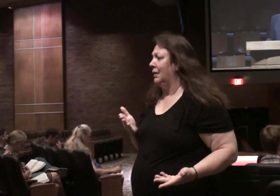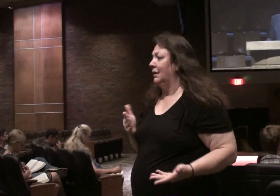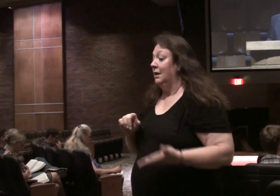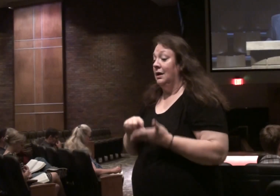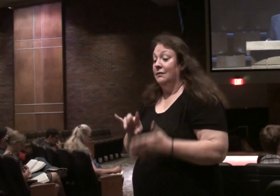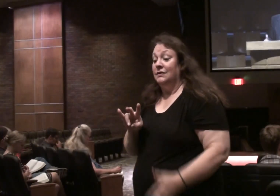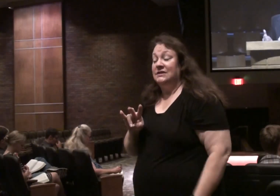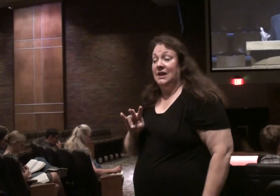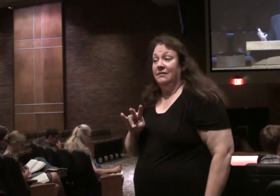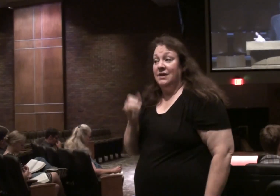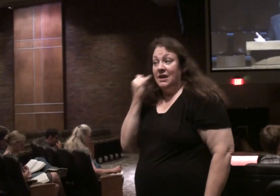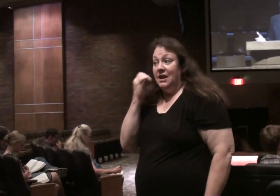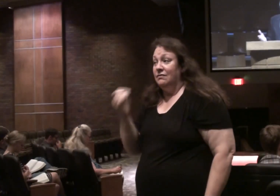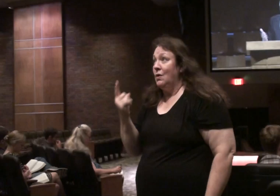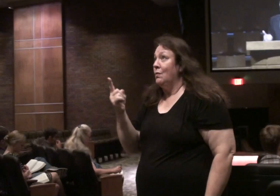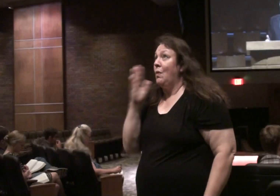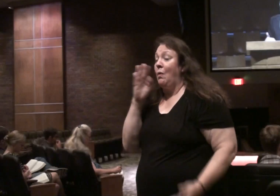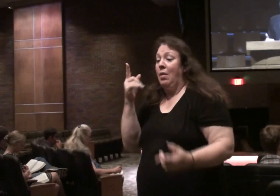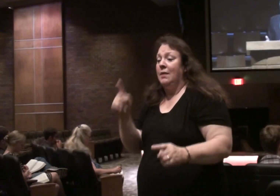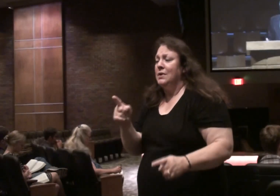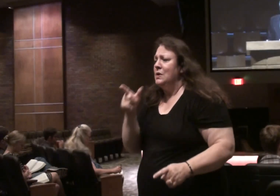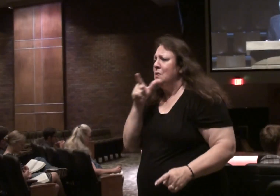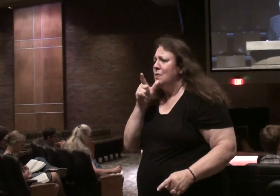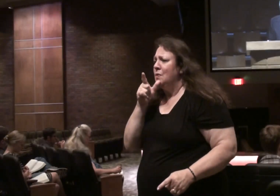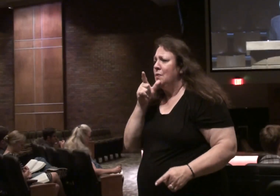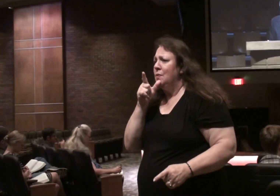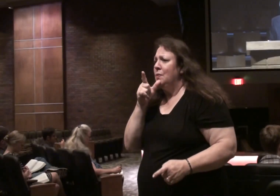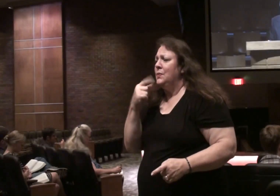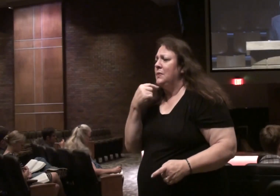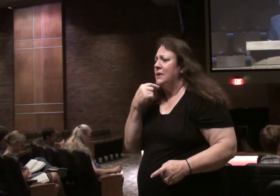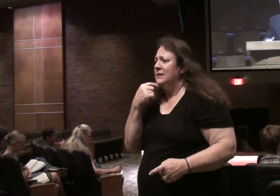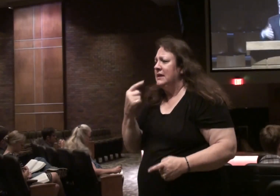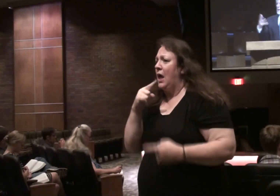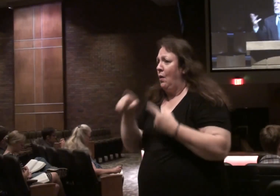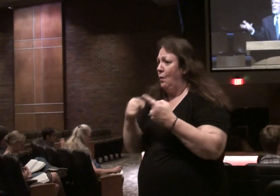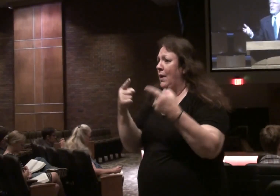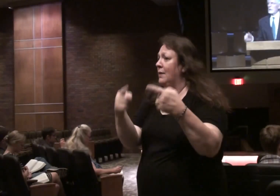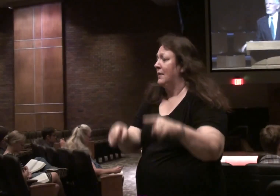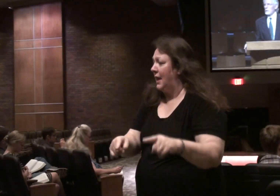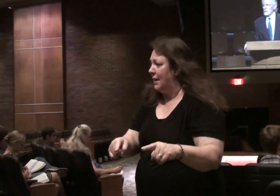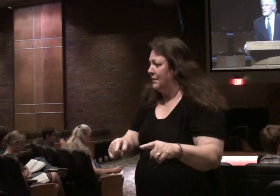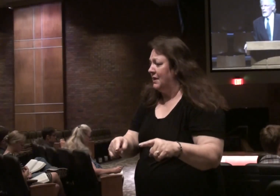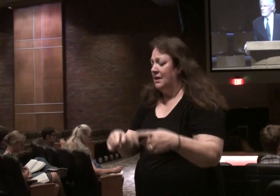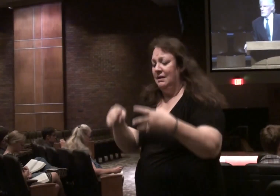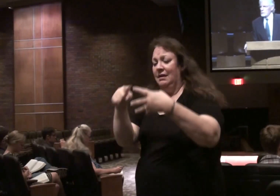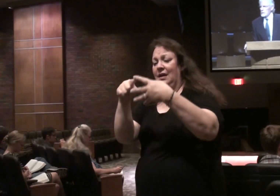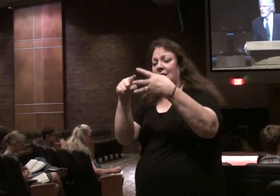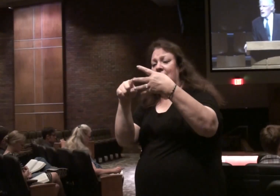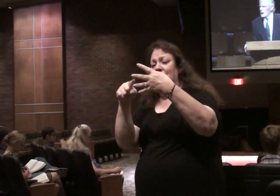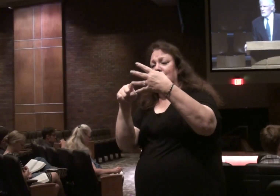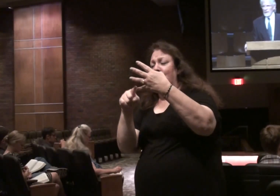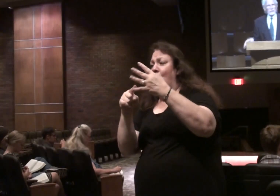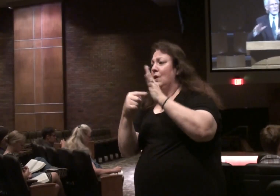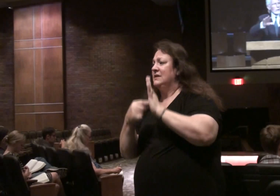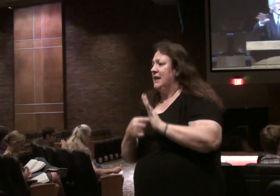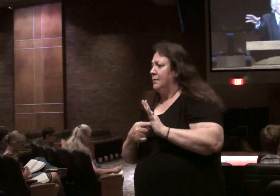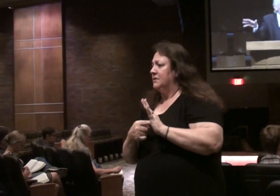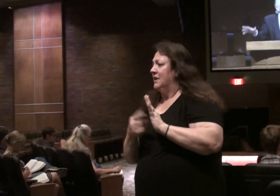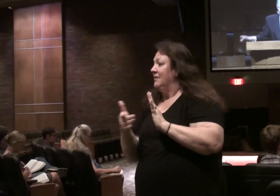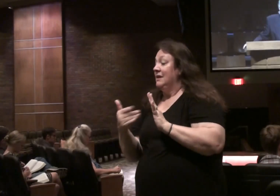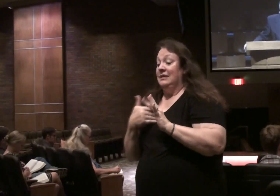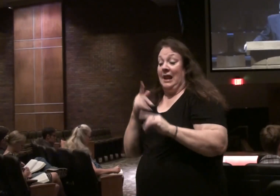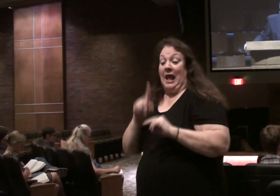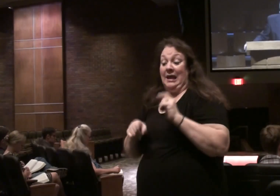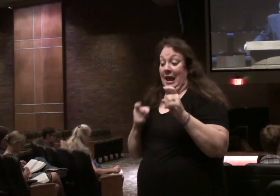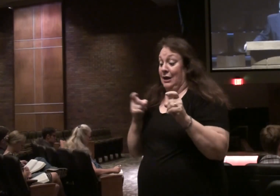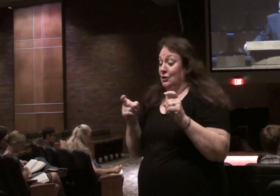Verse 7, "If no one knows what will happen, who can tell him when it will happen?" Then in verse 8 he gave those 4 examples of things that are out of